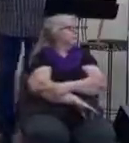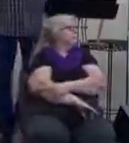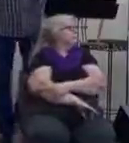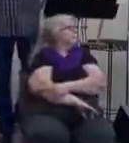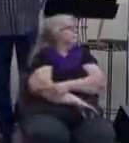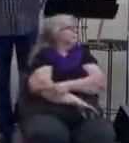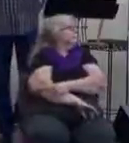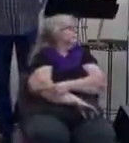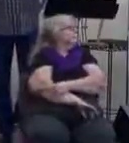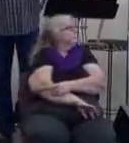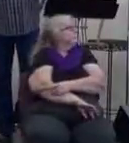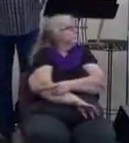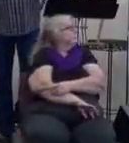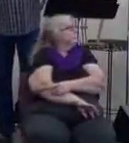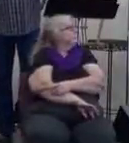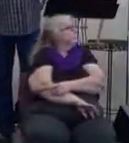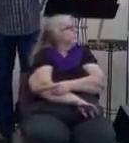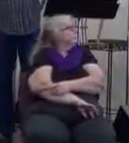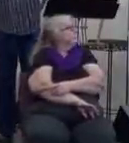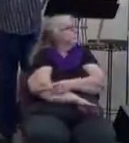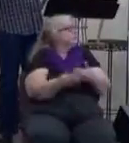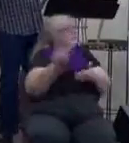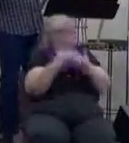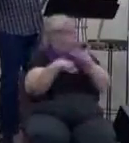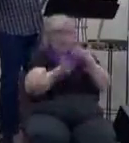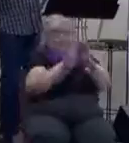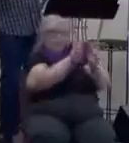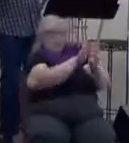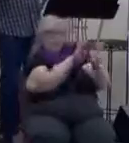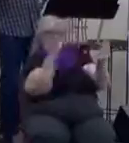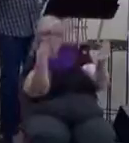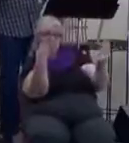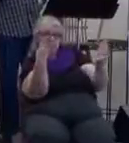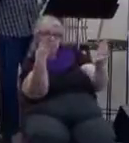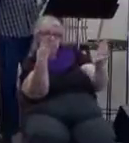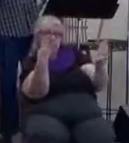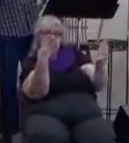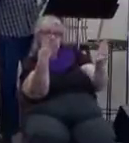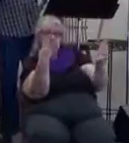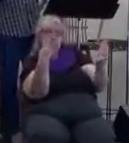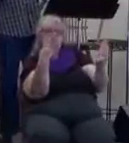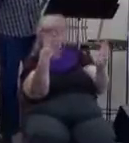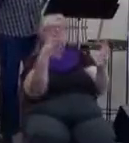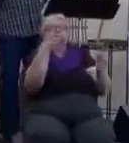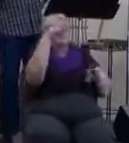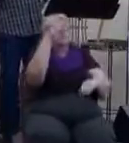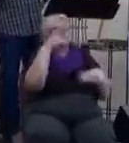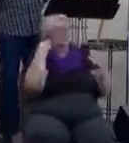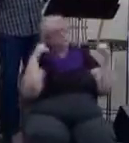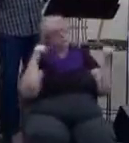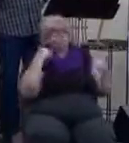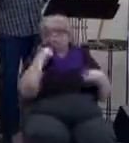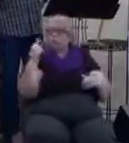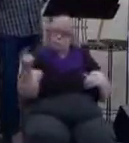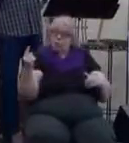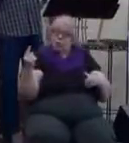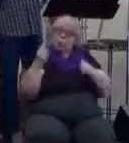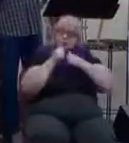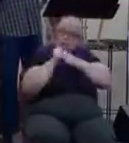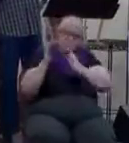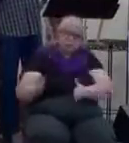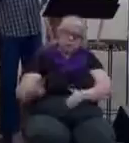After the door is unlocked, he says, go stand in the temple courts and tell the